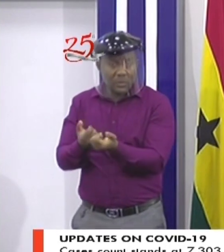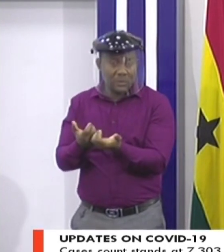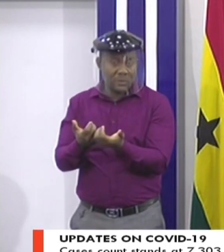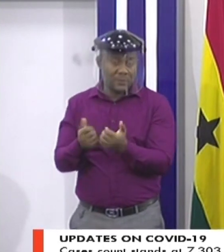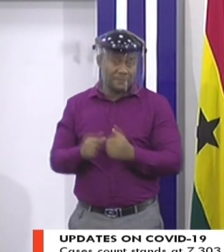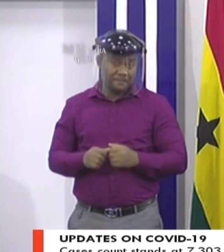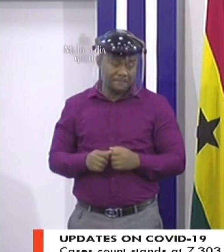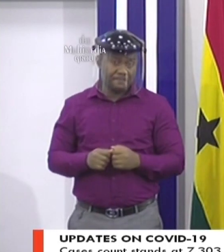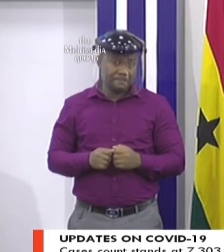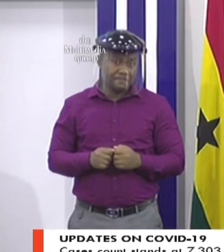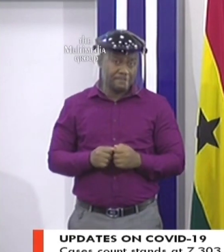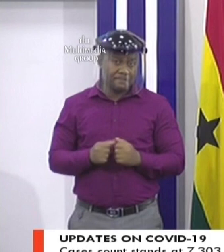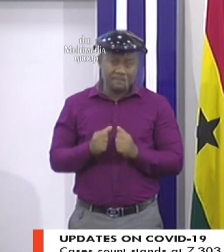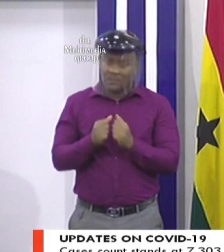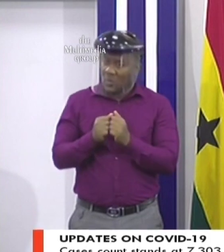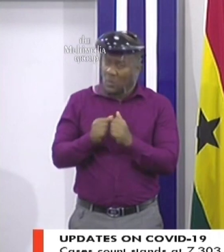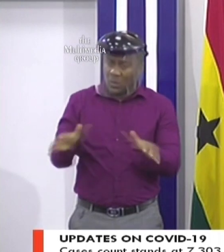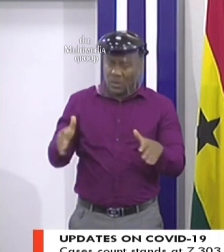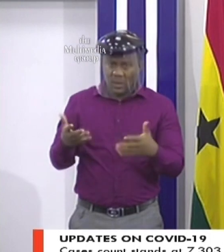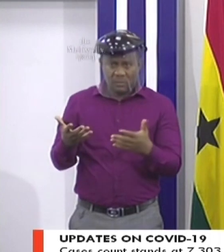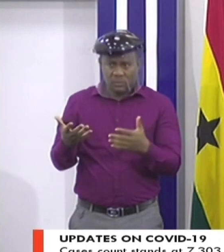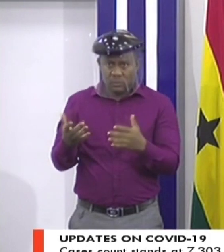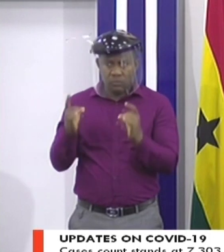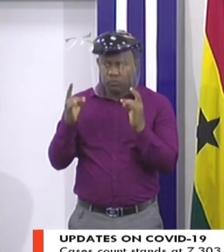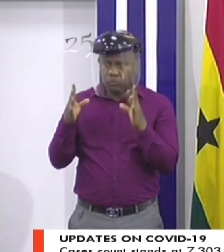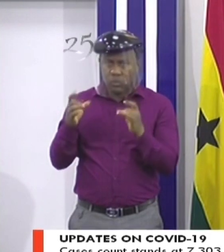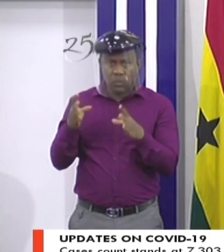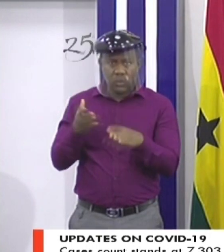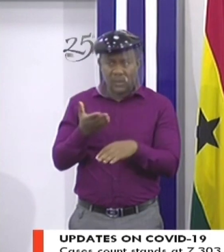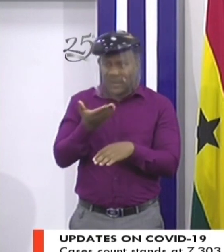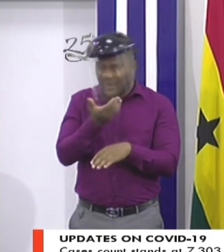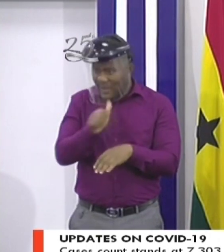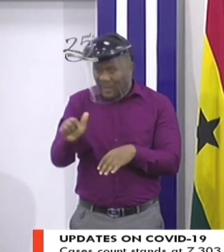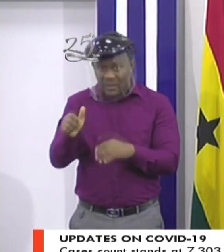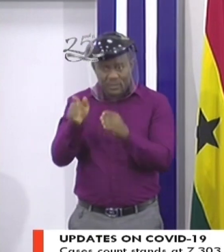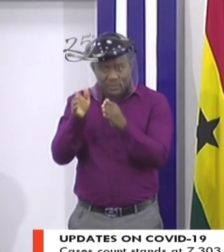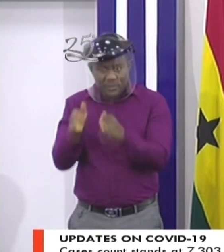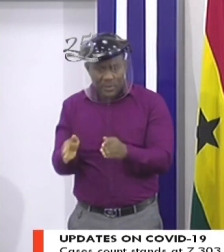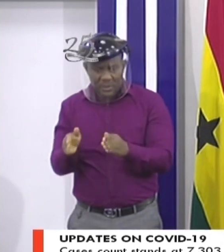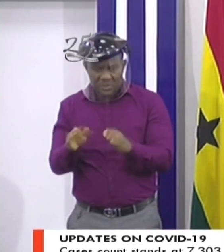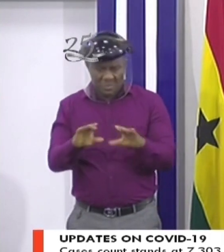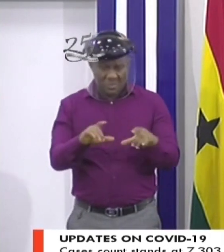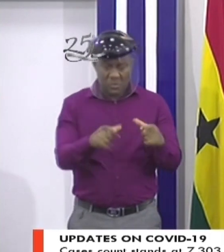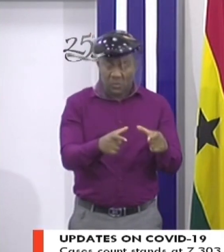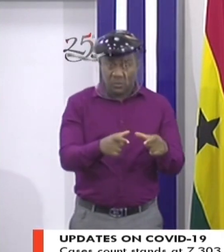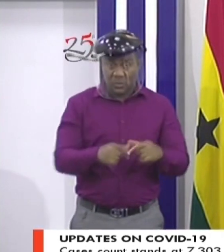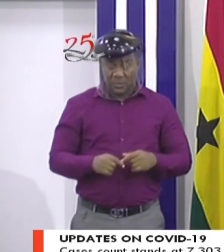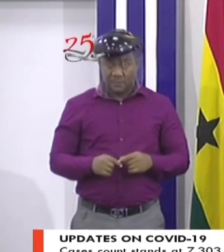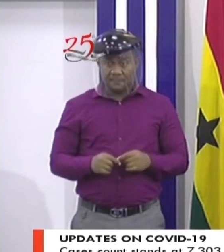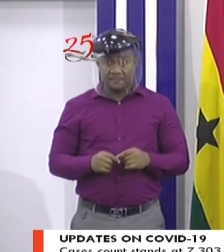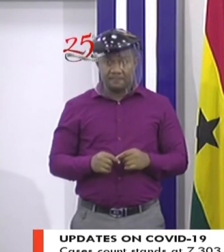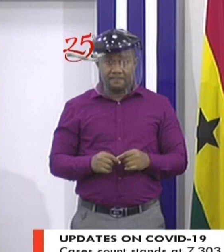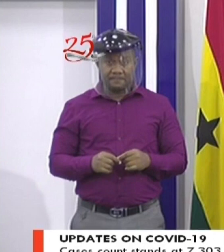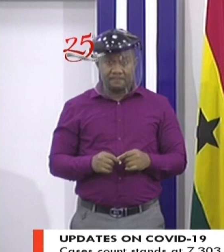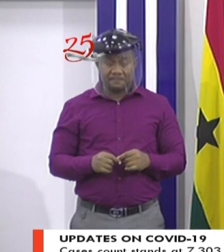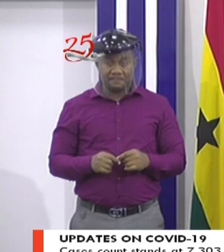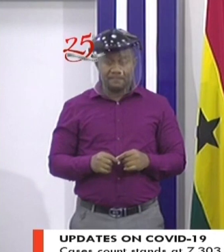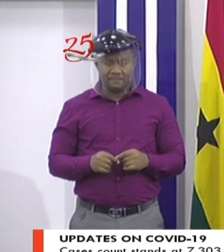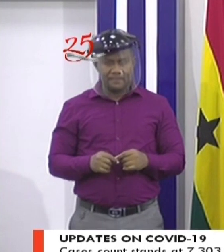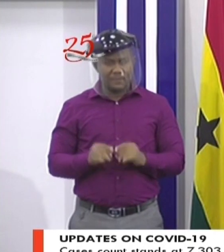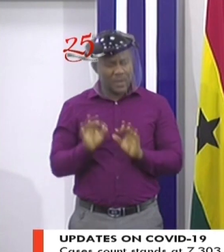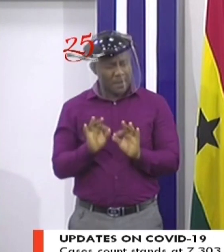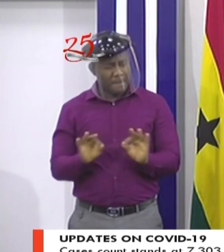without any undue risk to any person or group of people. So all the